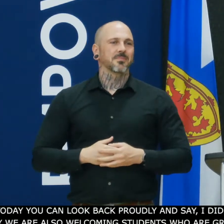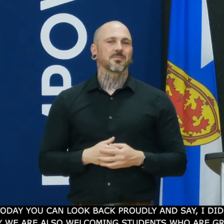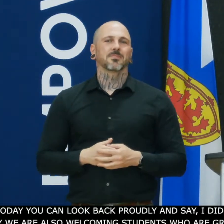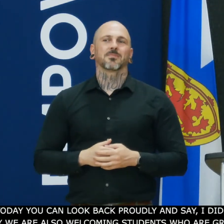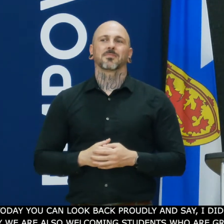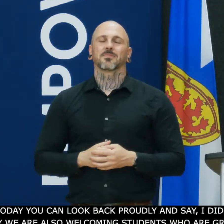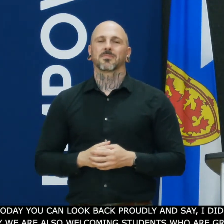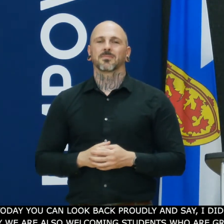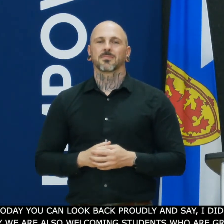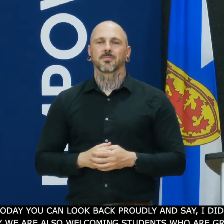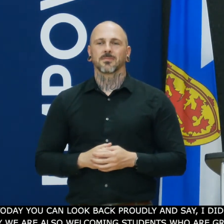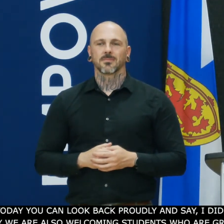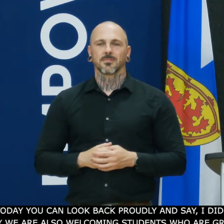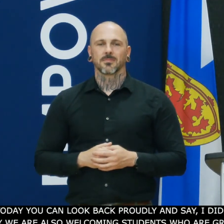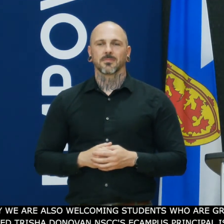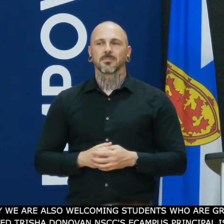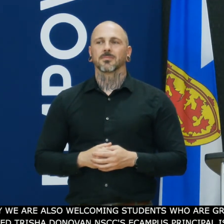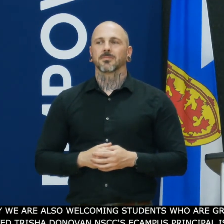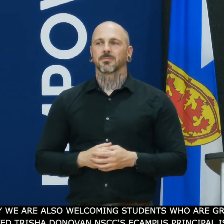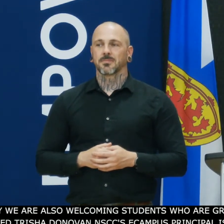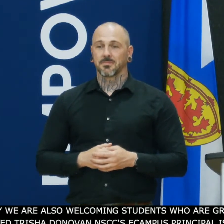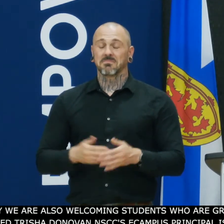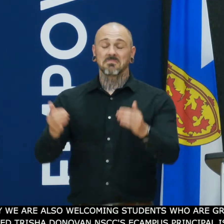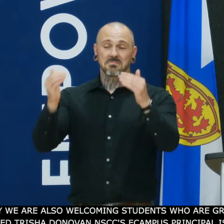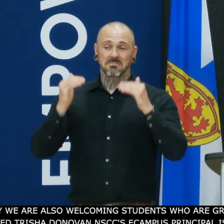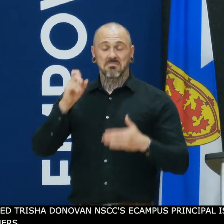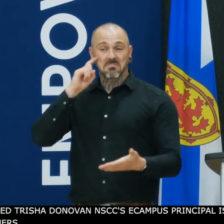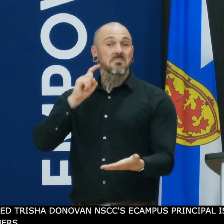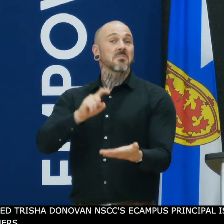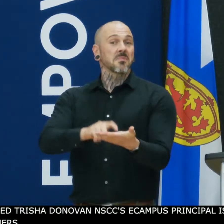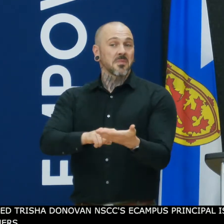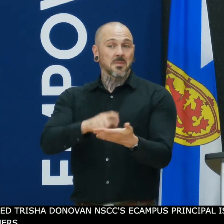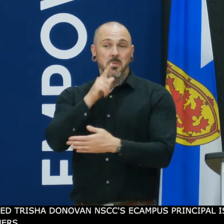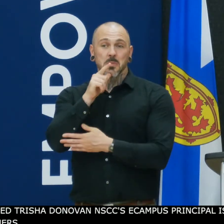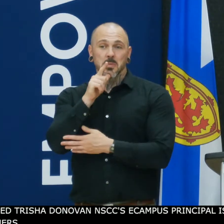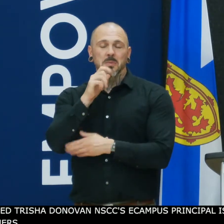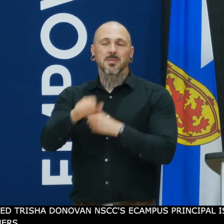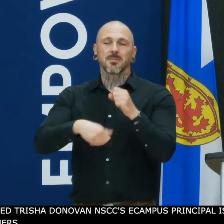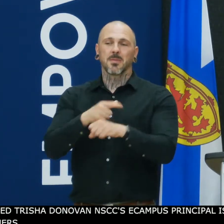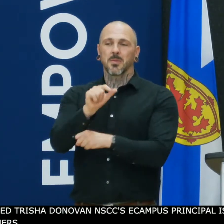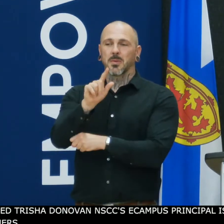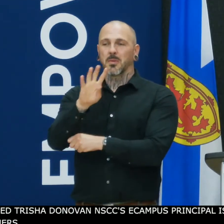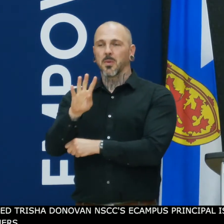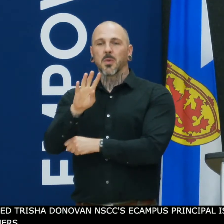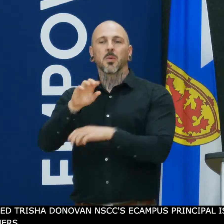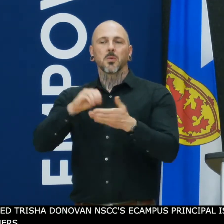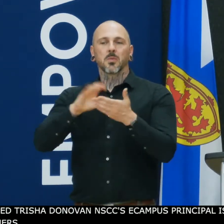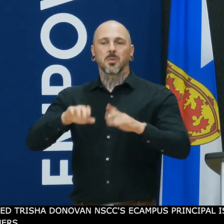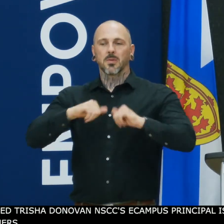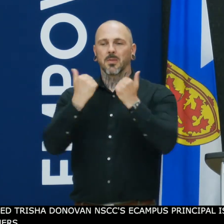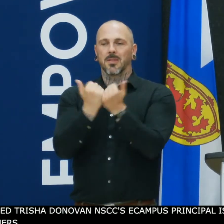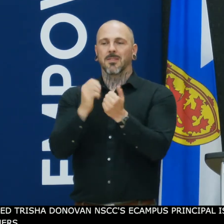There's another group I'd like to acknowledge, and that is our 2024 Student Association Executive.